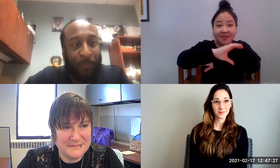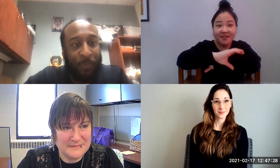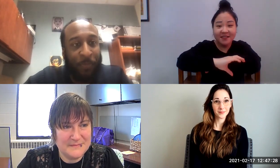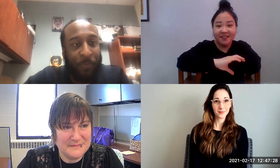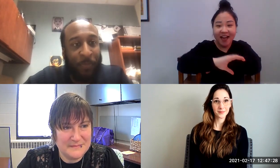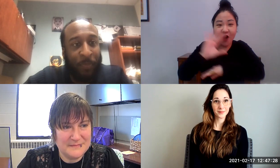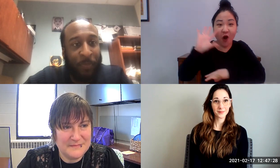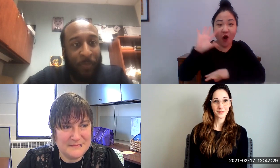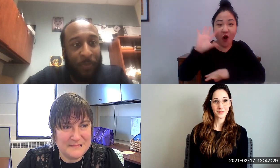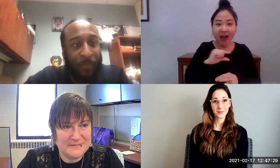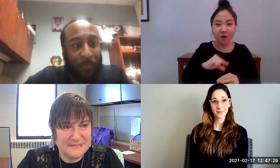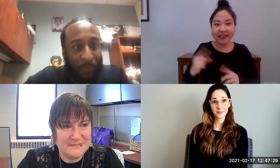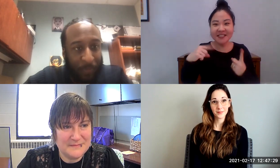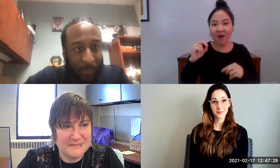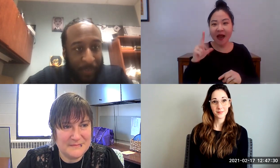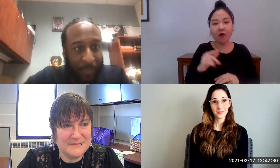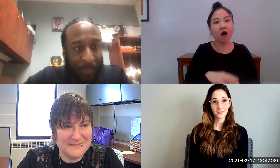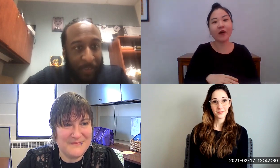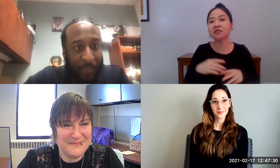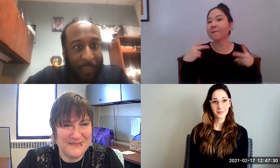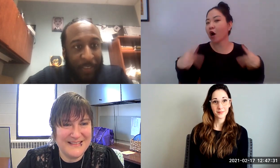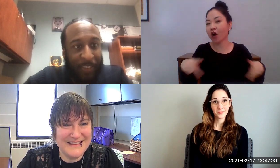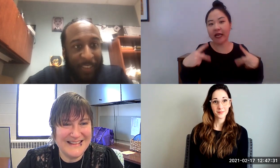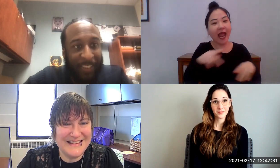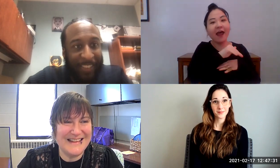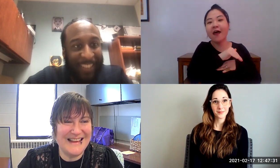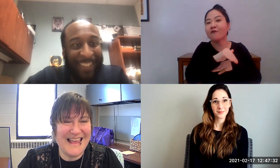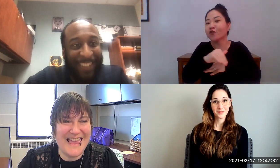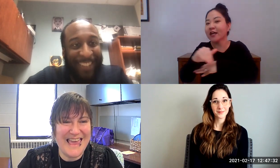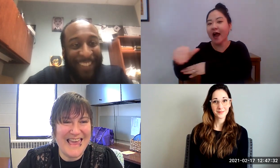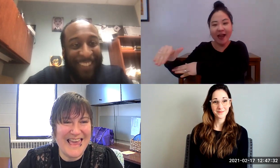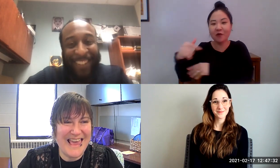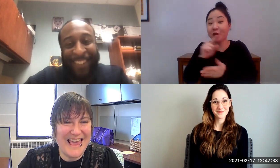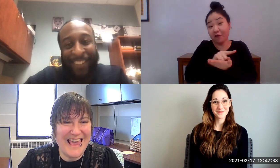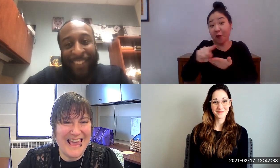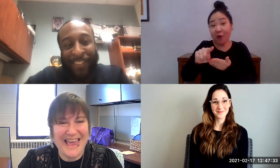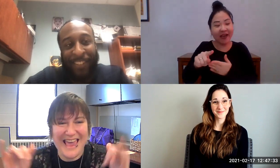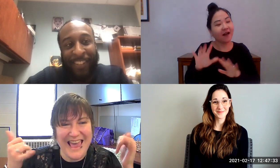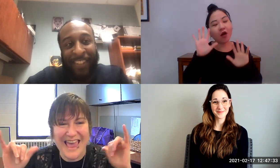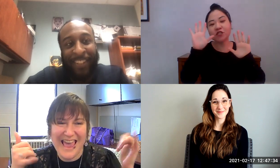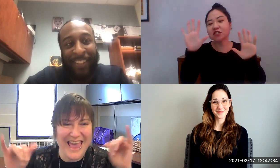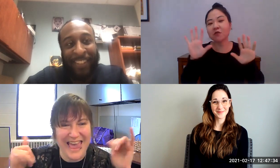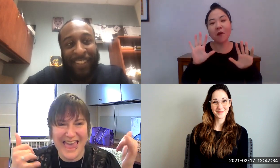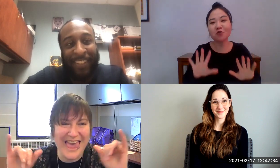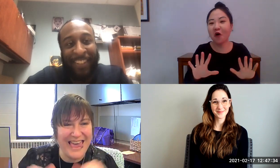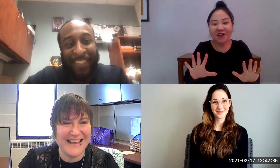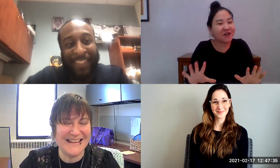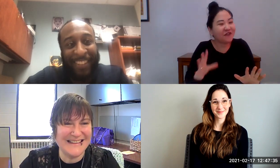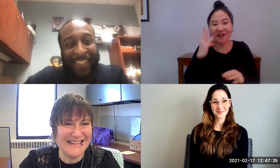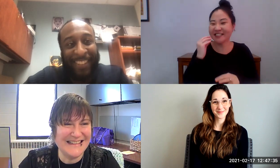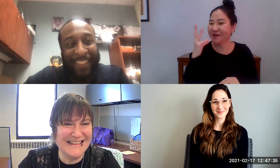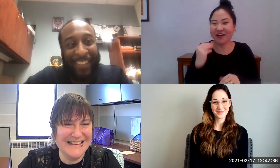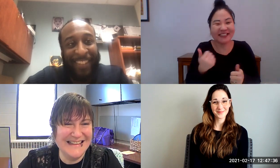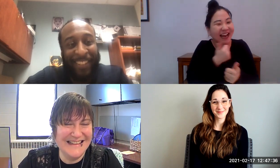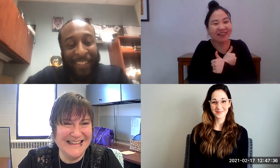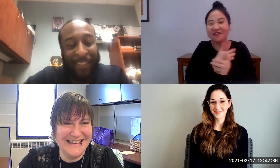sets, the drag queen come out, oh, it's a party every night. We were there for a week. It was just the most